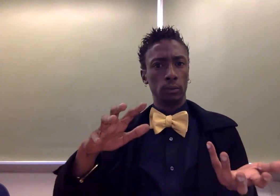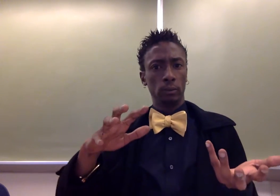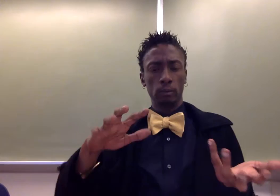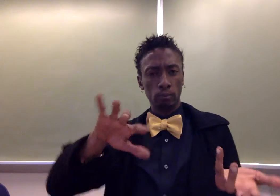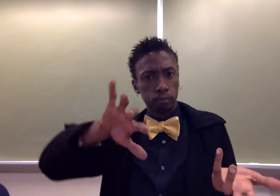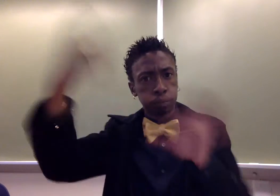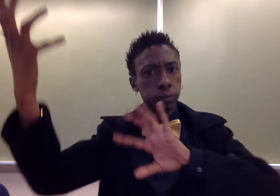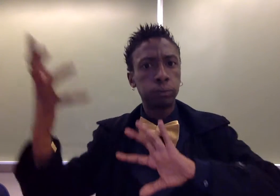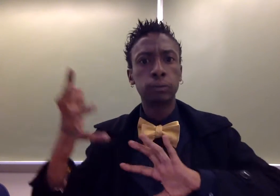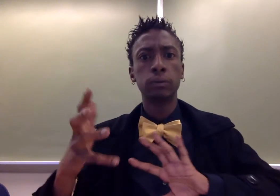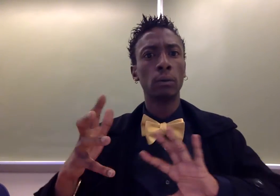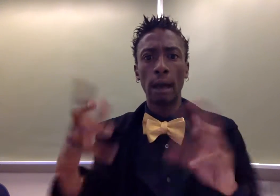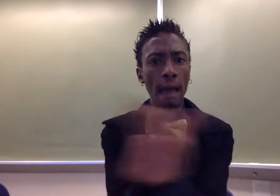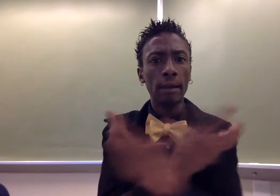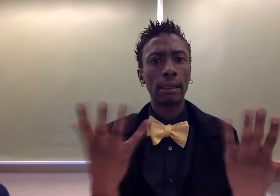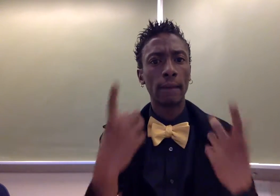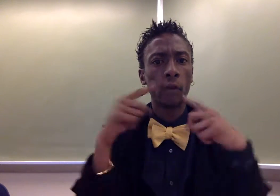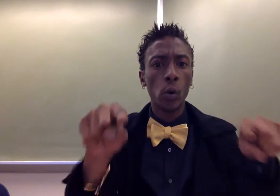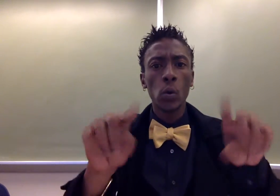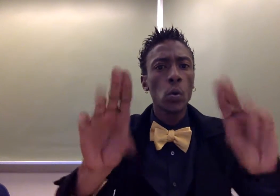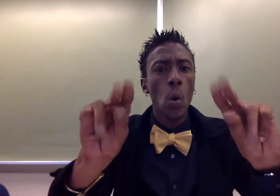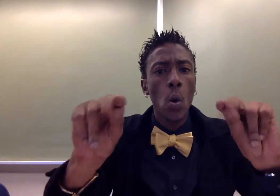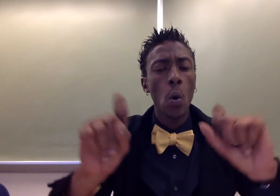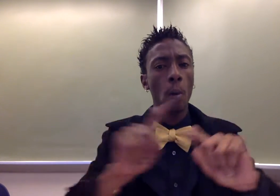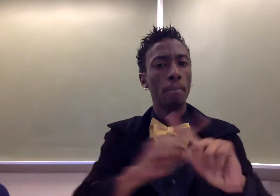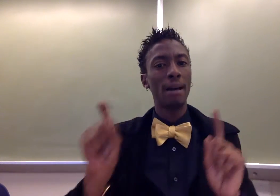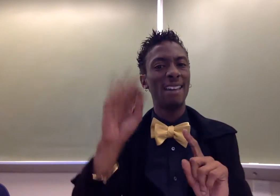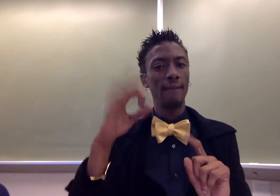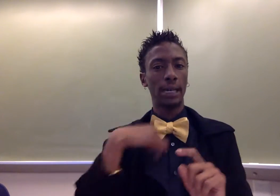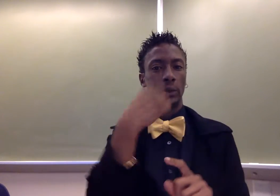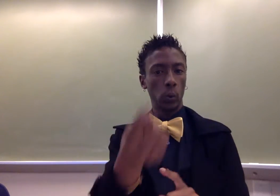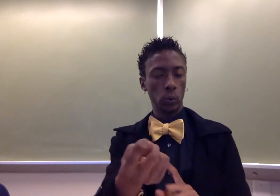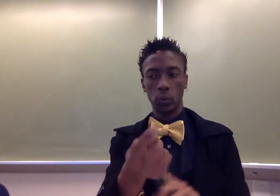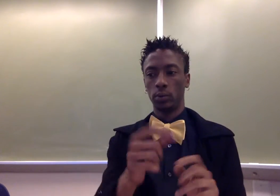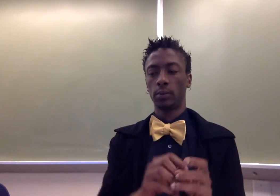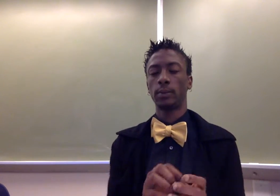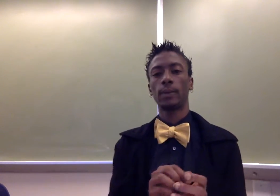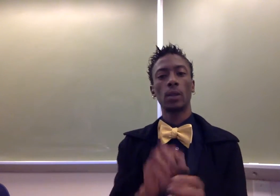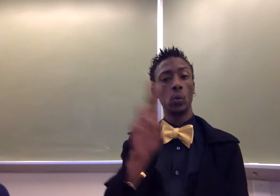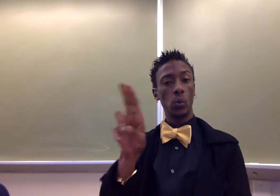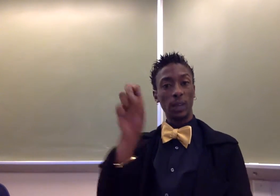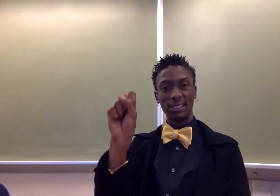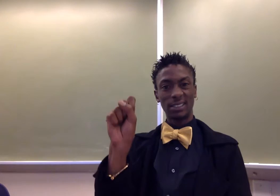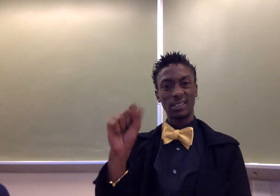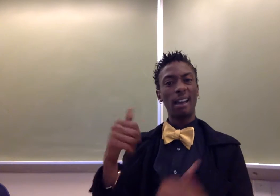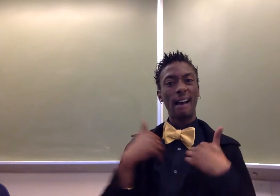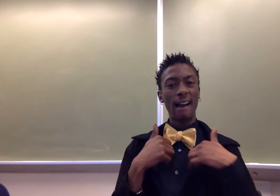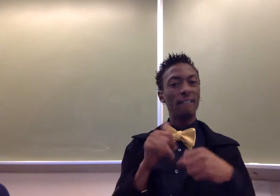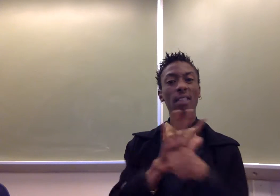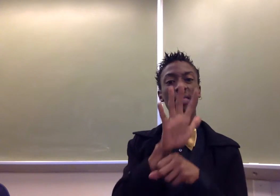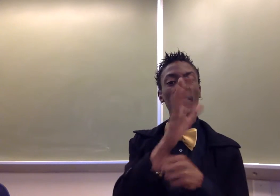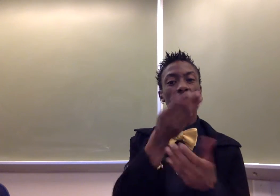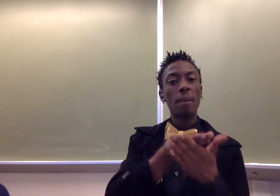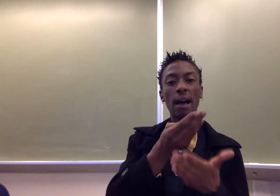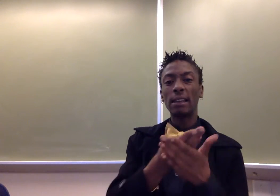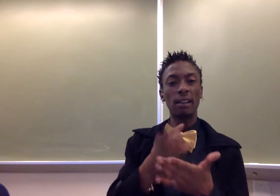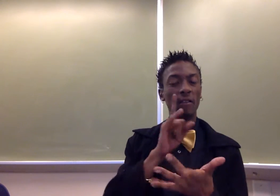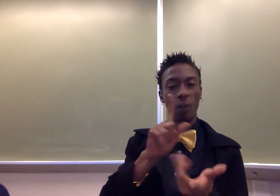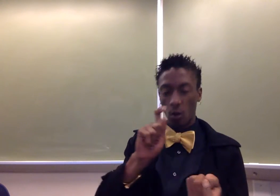if I said to you that the United States did not have enough money to meet the needs to change the water system, the onus